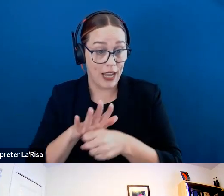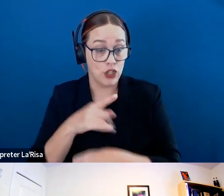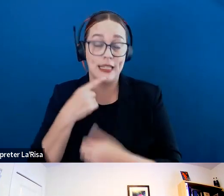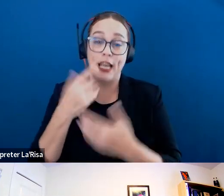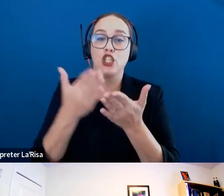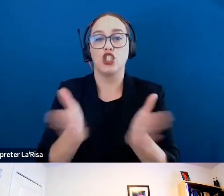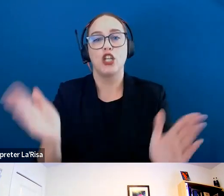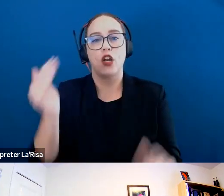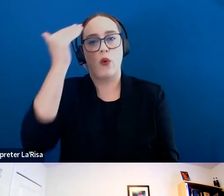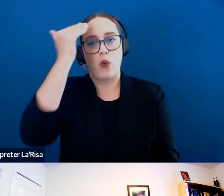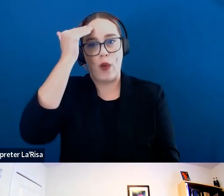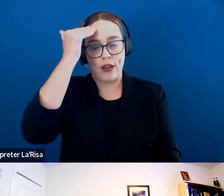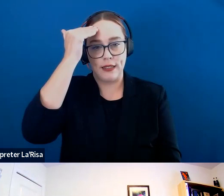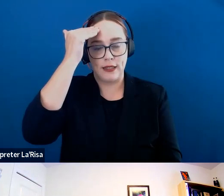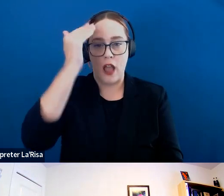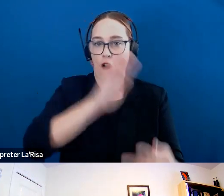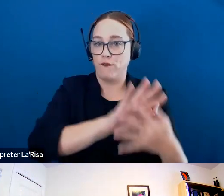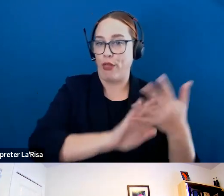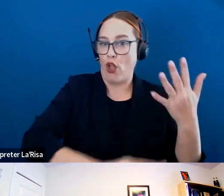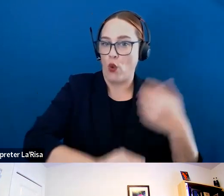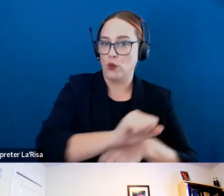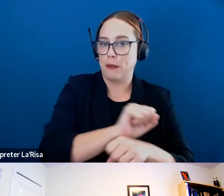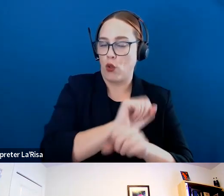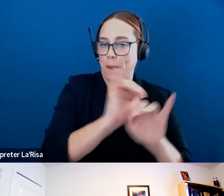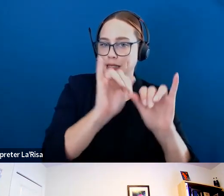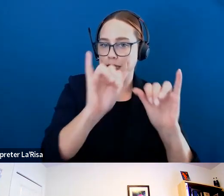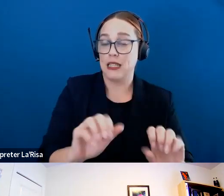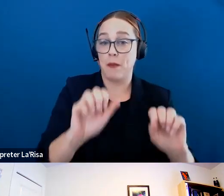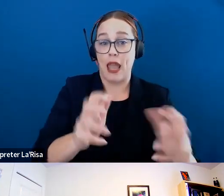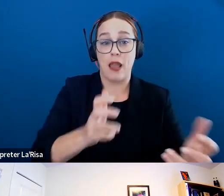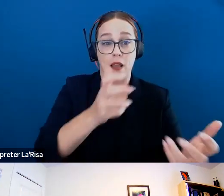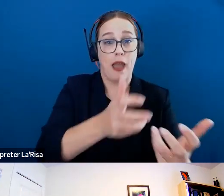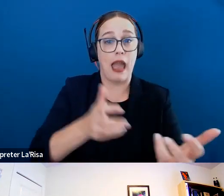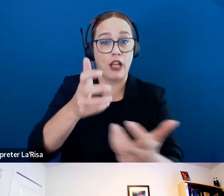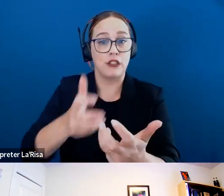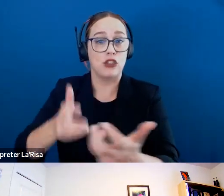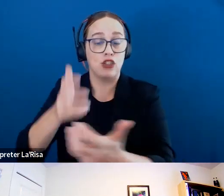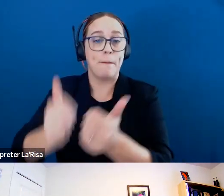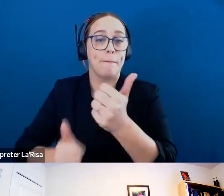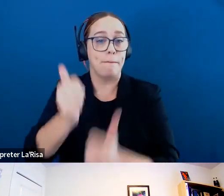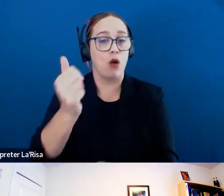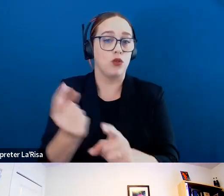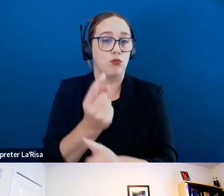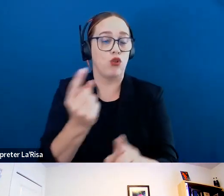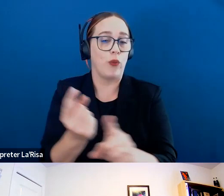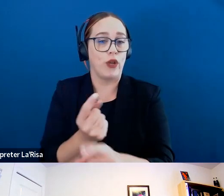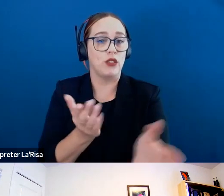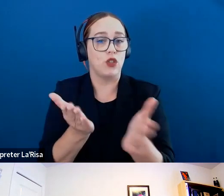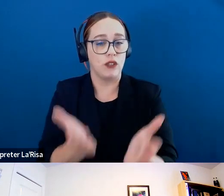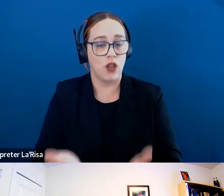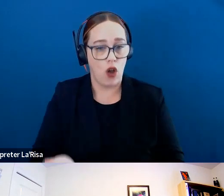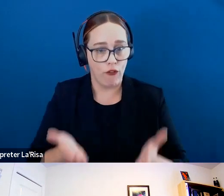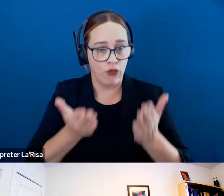those employment systems. They can match most of their clients to the appropriate services that are offered by those